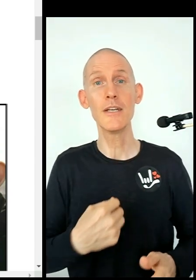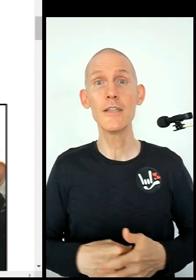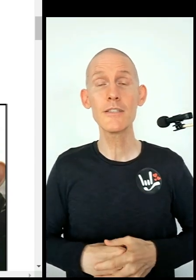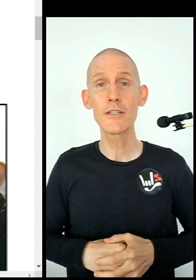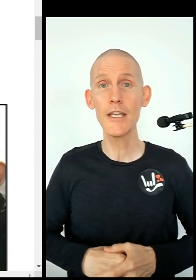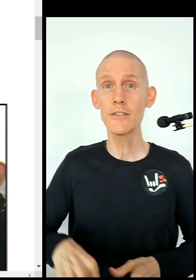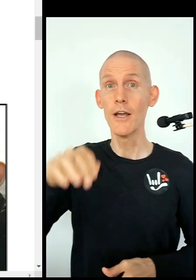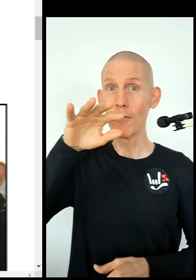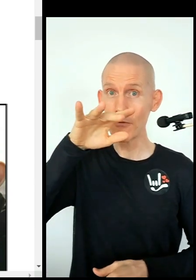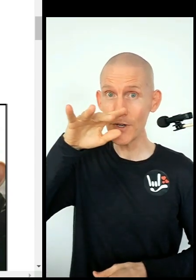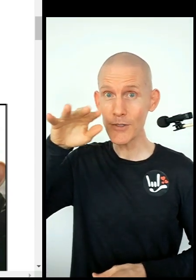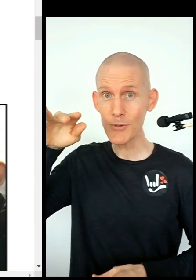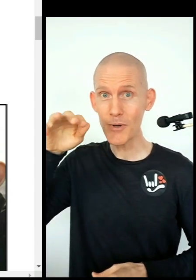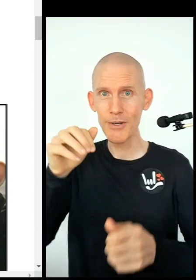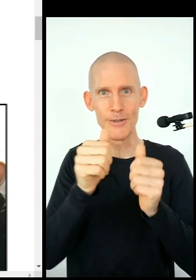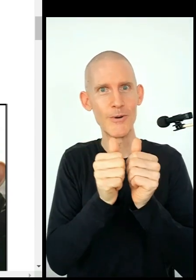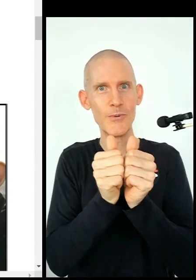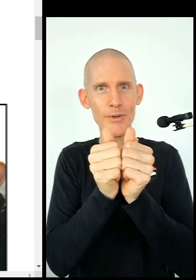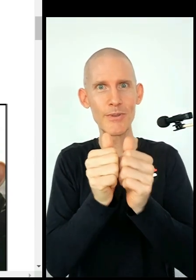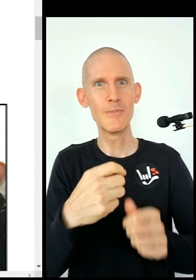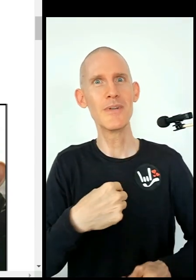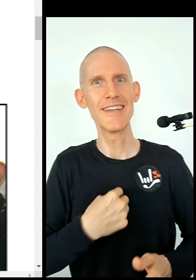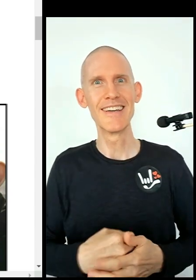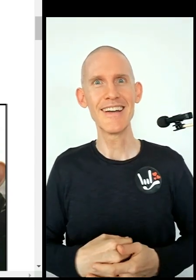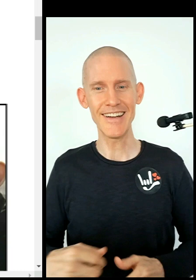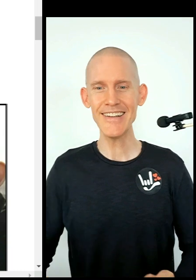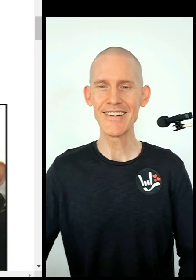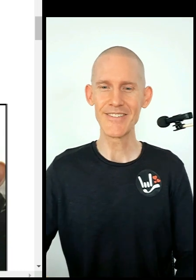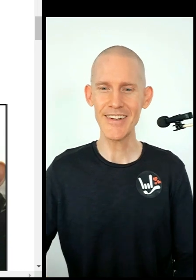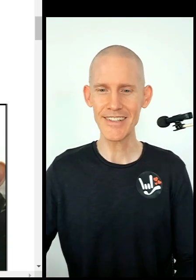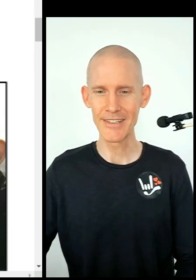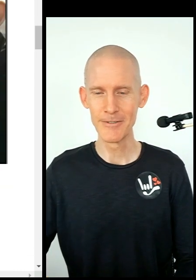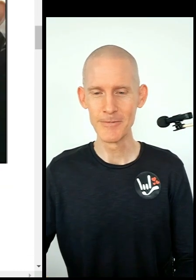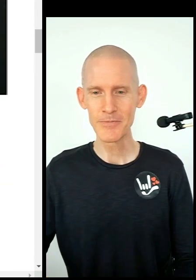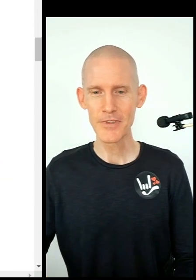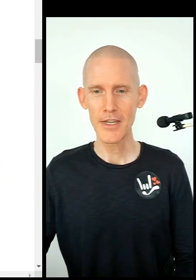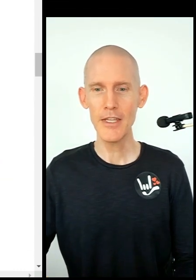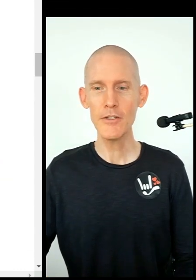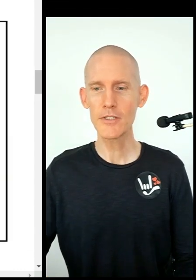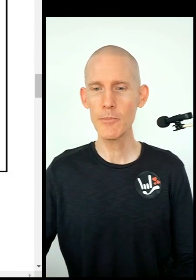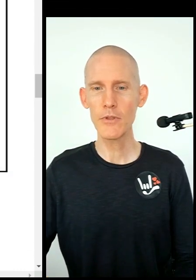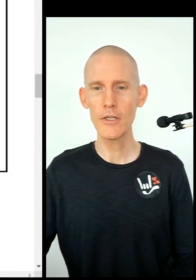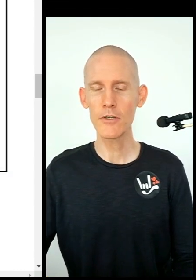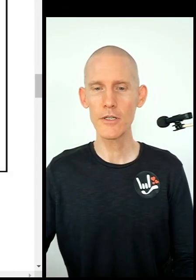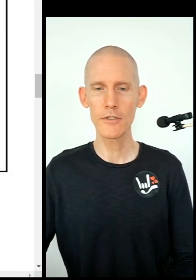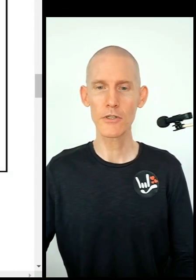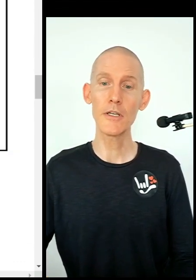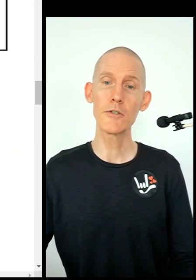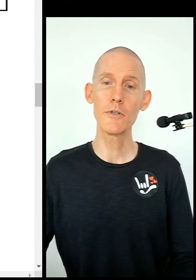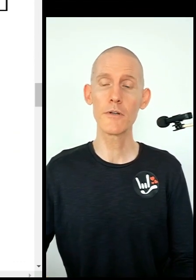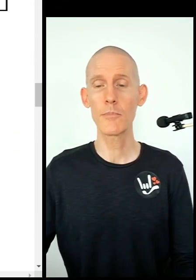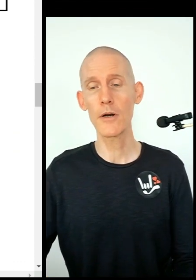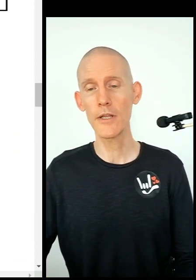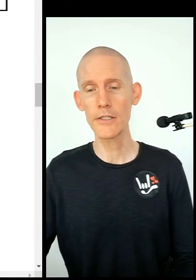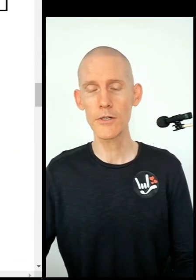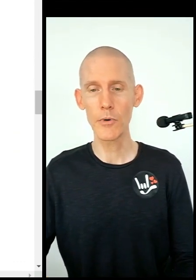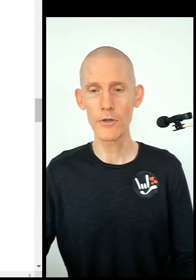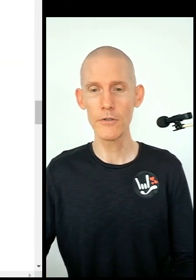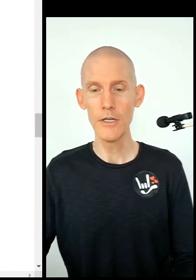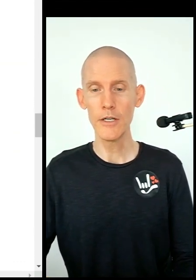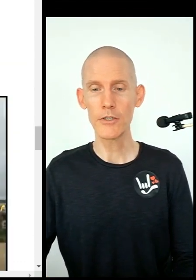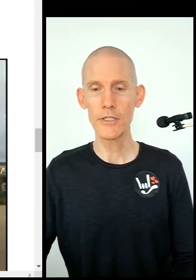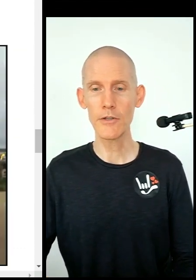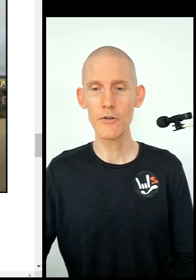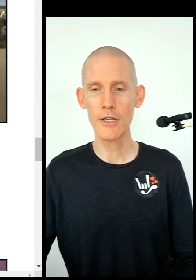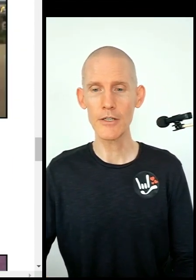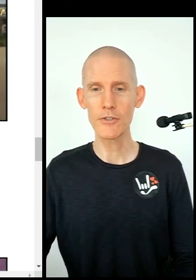with me. And in this case, fingerspell with me. Right. And then the same thing, there's a link to another part of the ASL